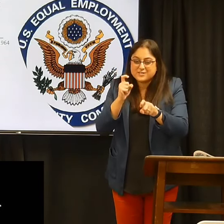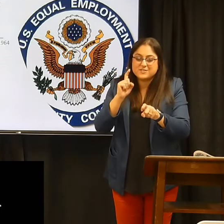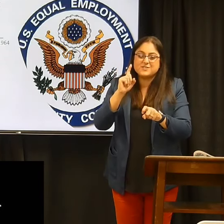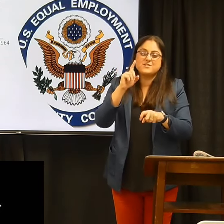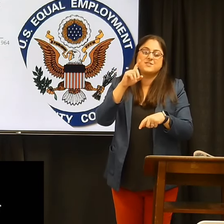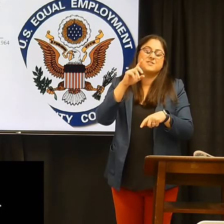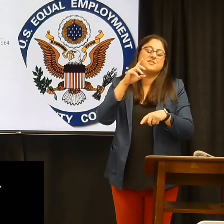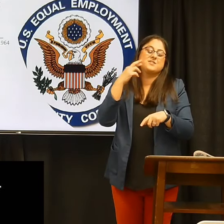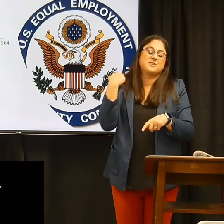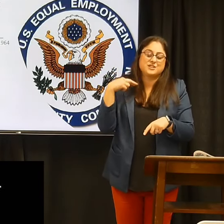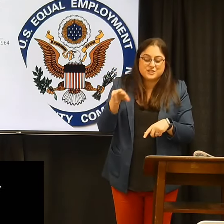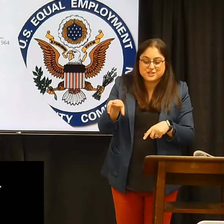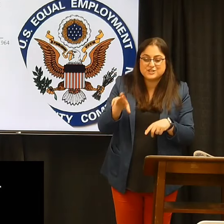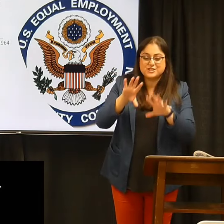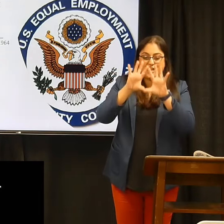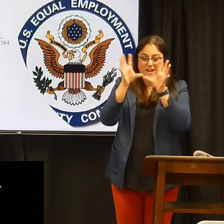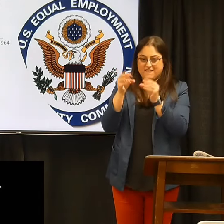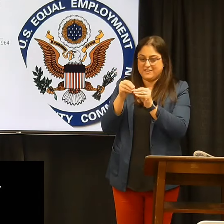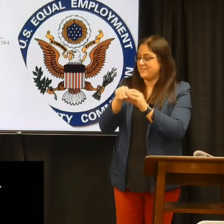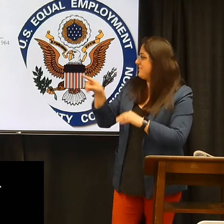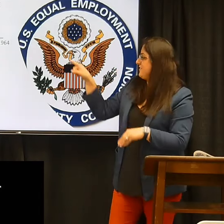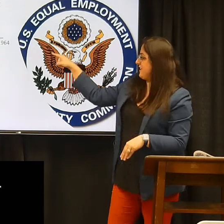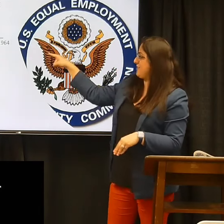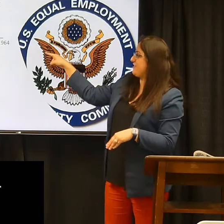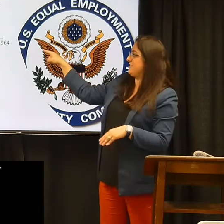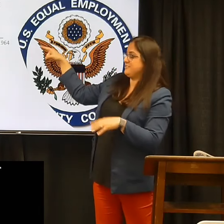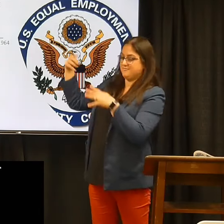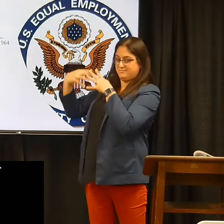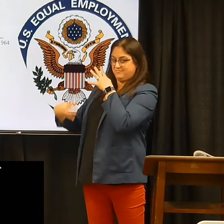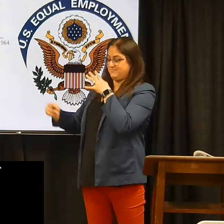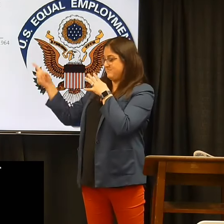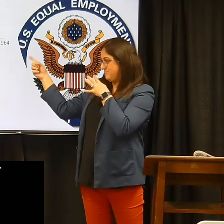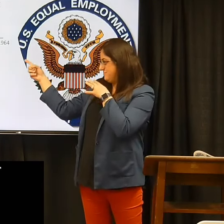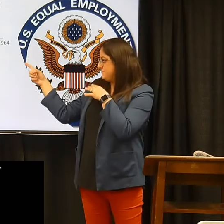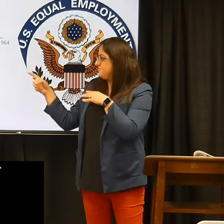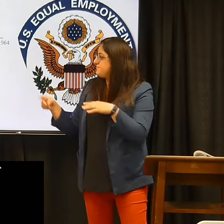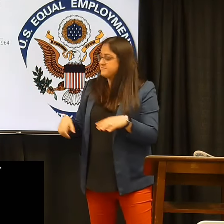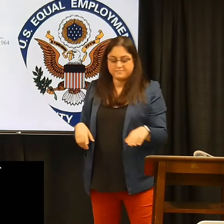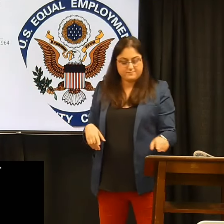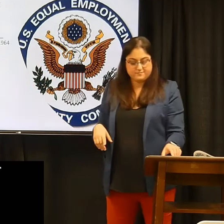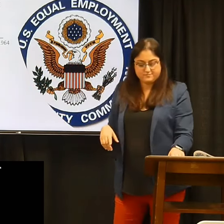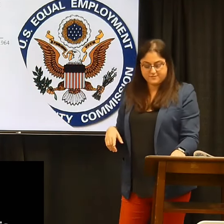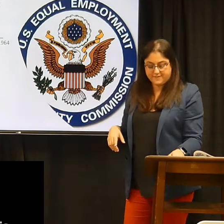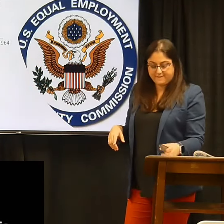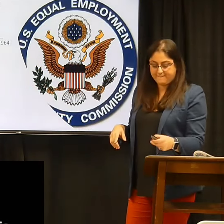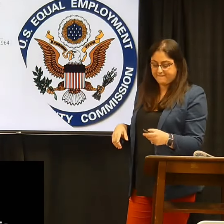I talked about national origin, religion, all of that. That's actually under Title VII.